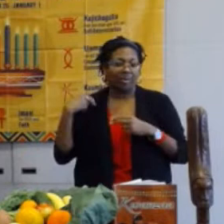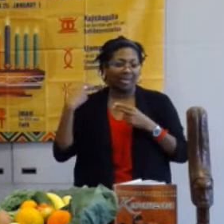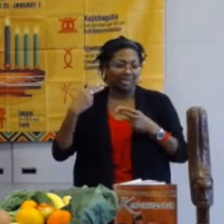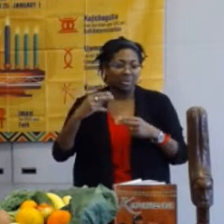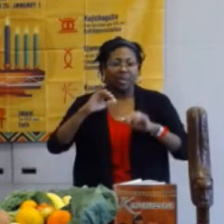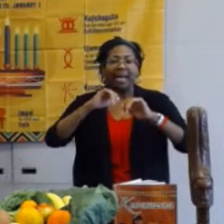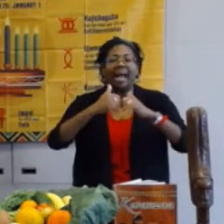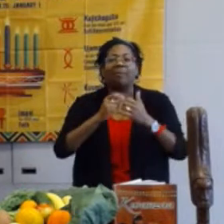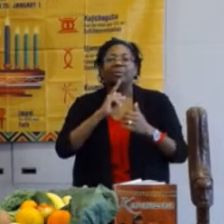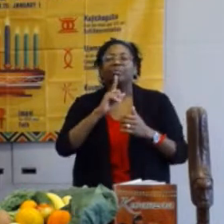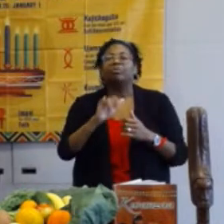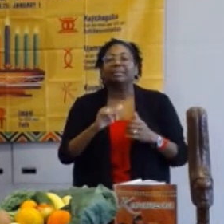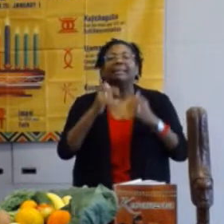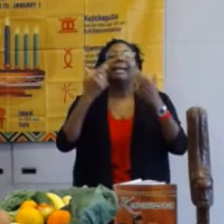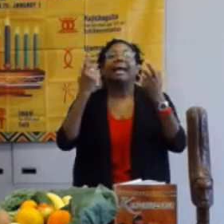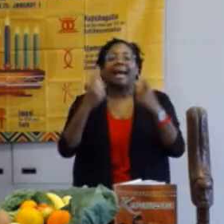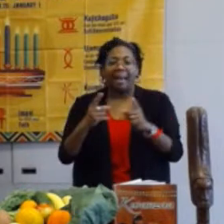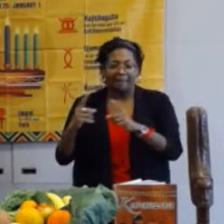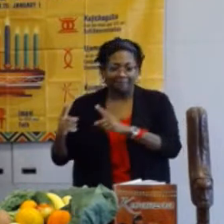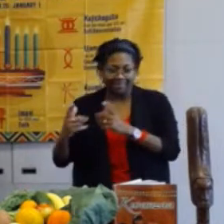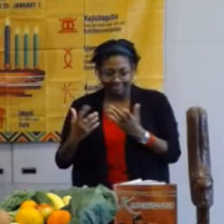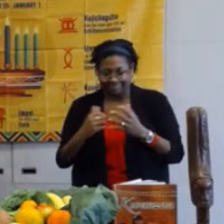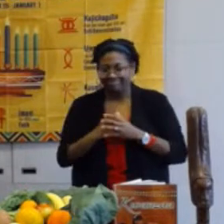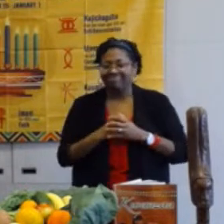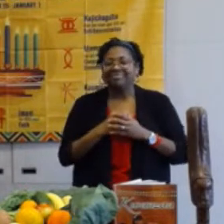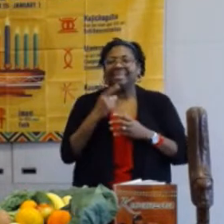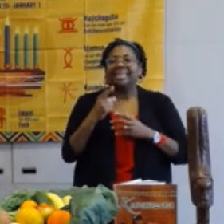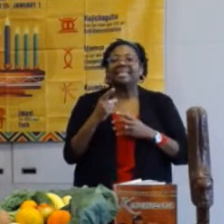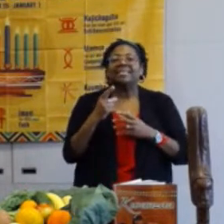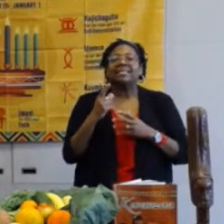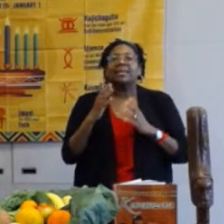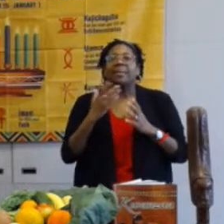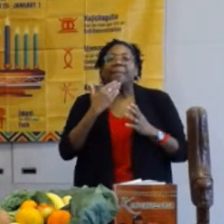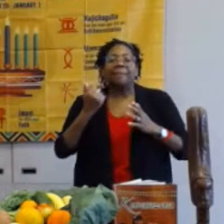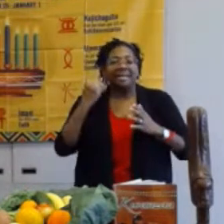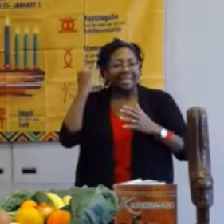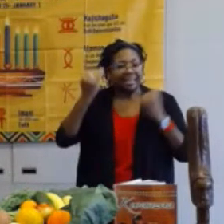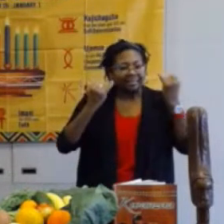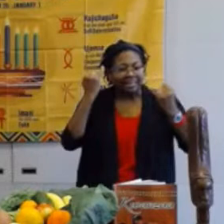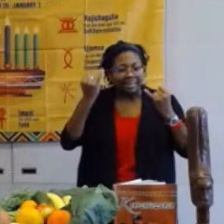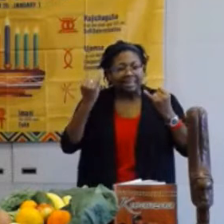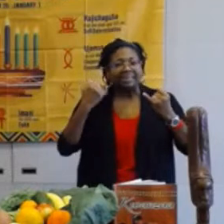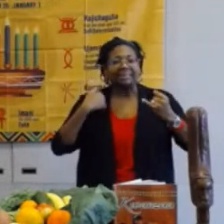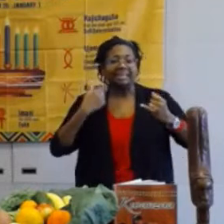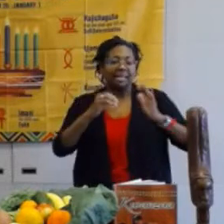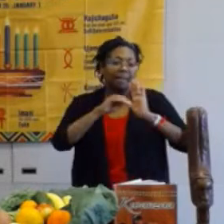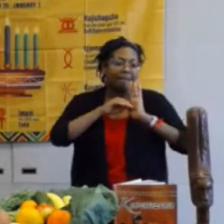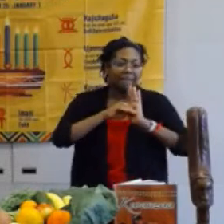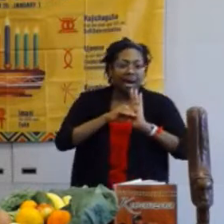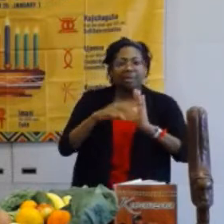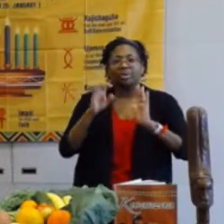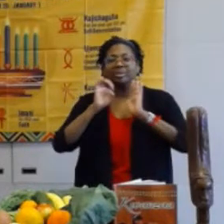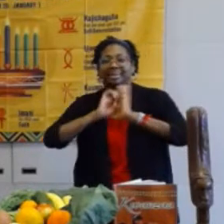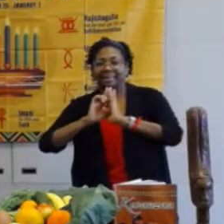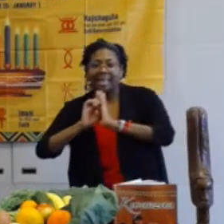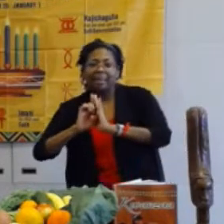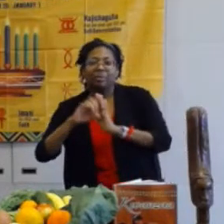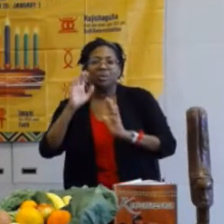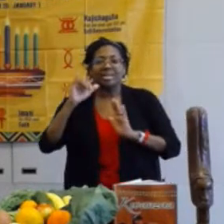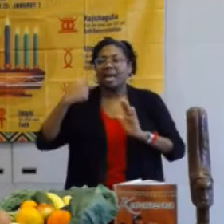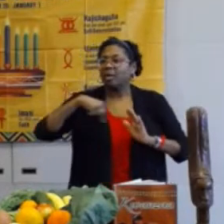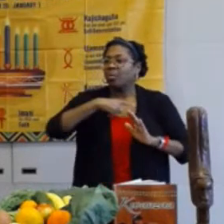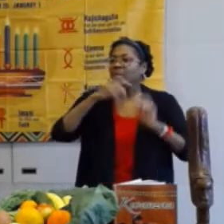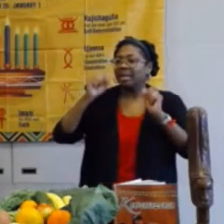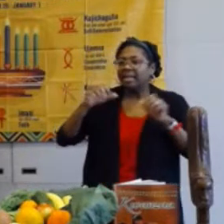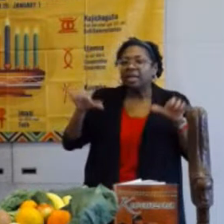occurred. It is a recommitment to our highest ideals of what the models that we have in history, models that we can emulate, is